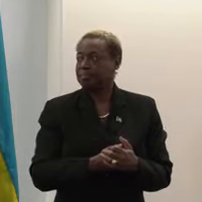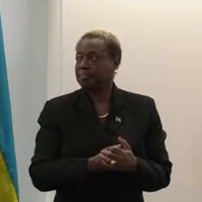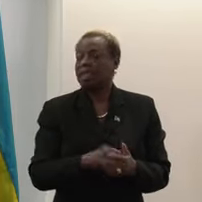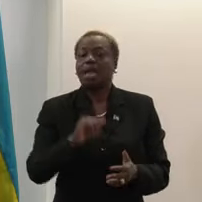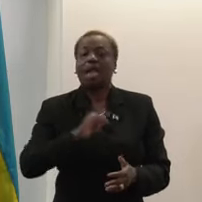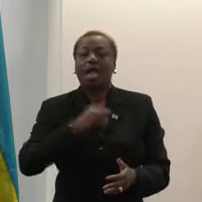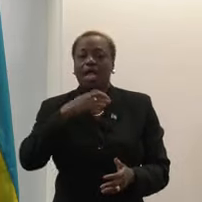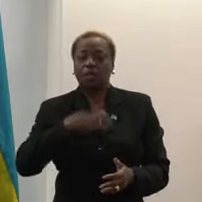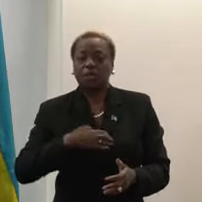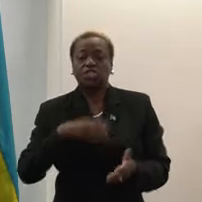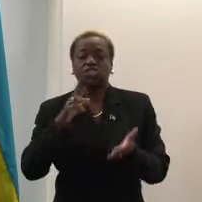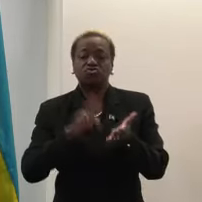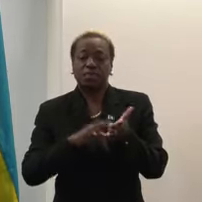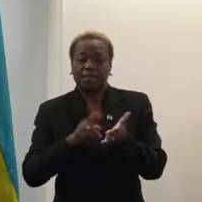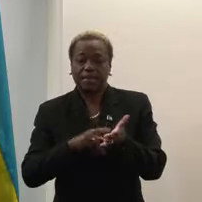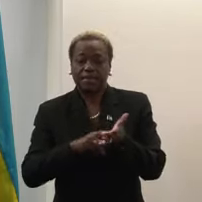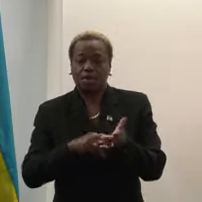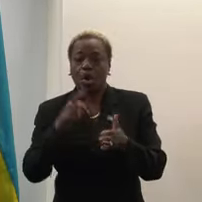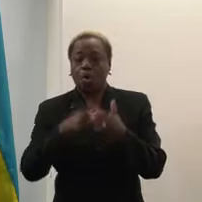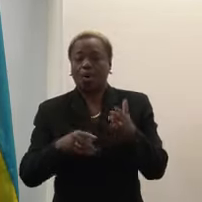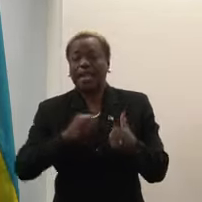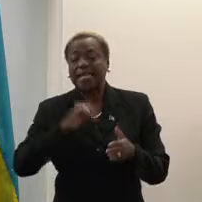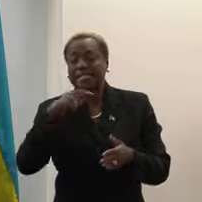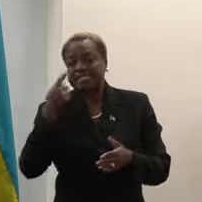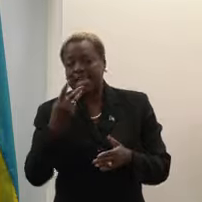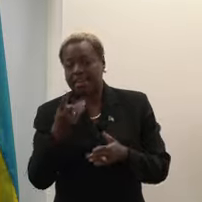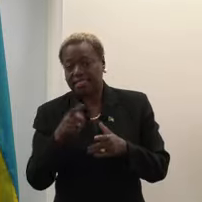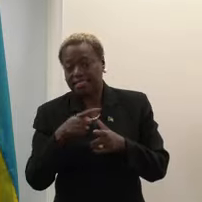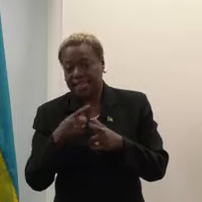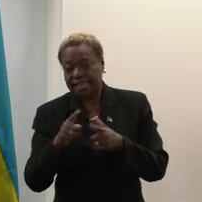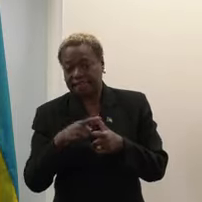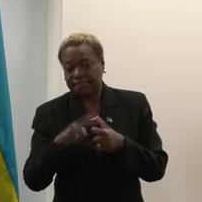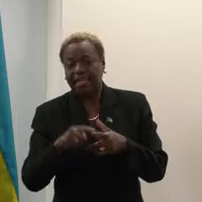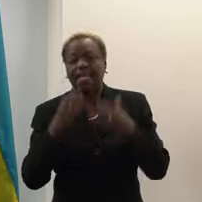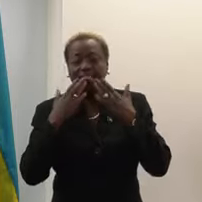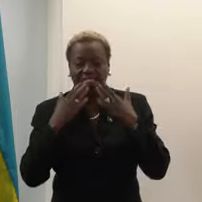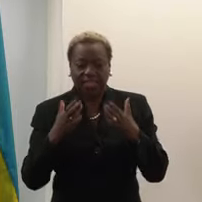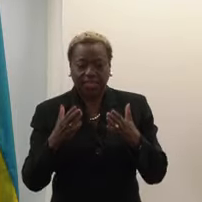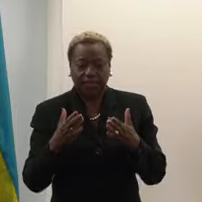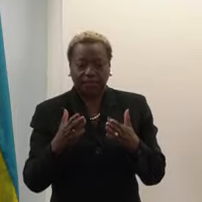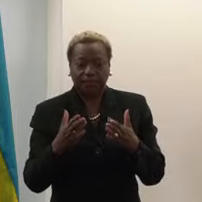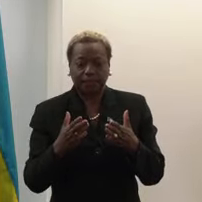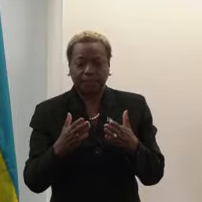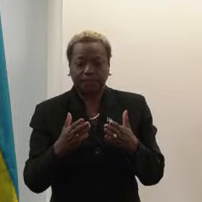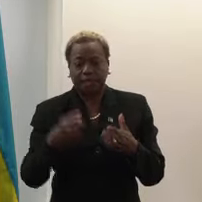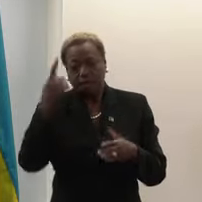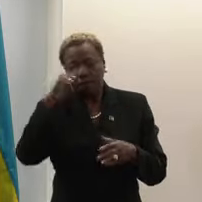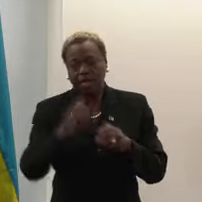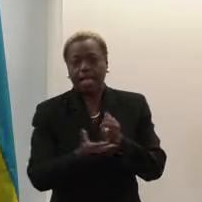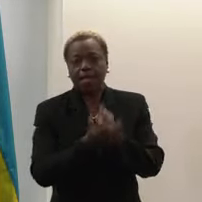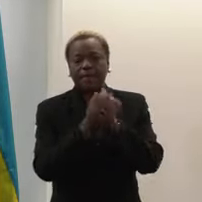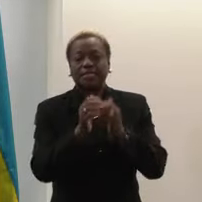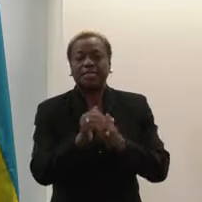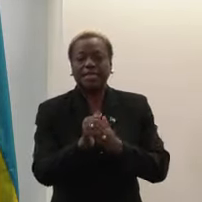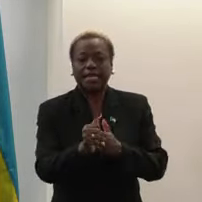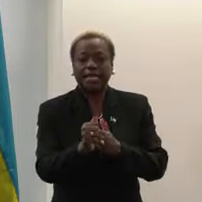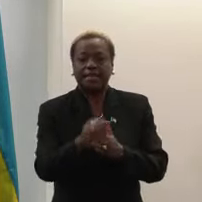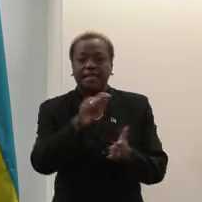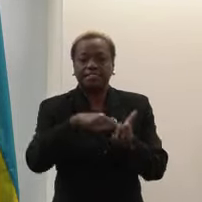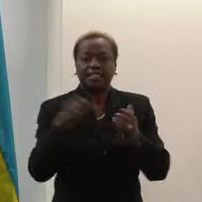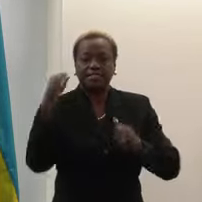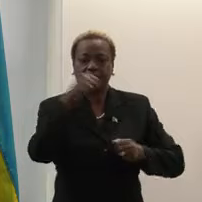I wish to repeat what I said then. Thank you for helping to lead this fight